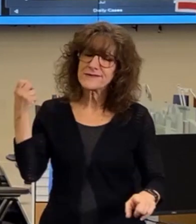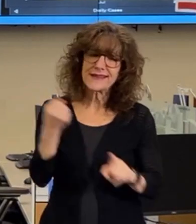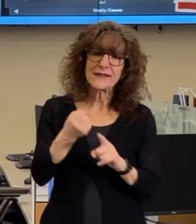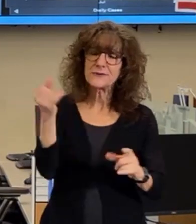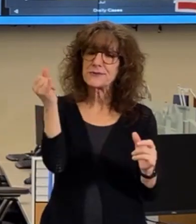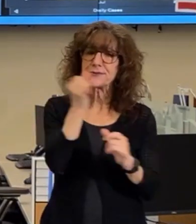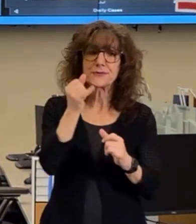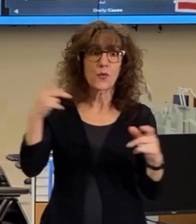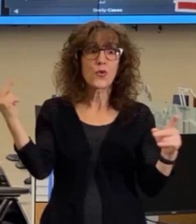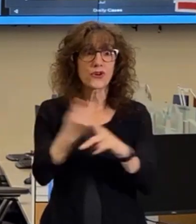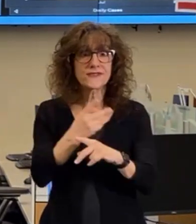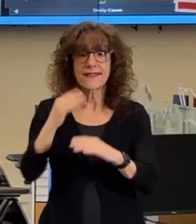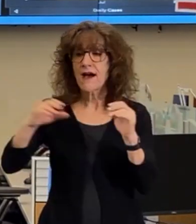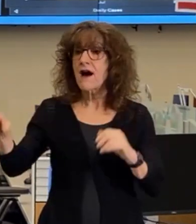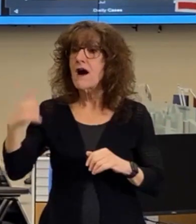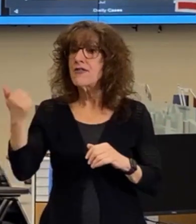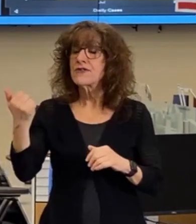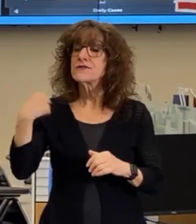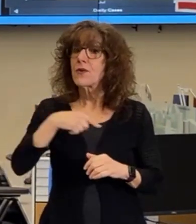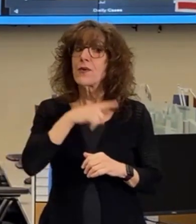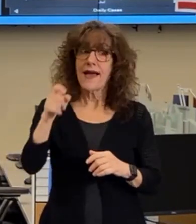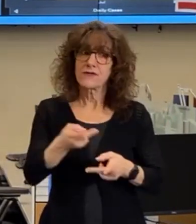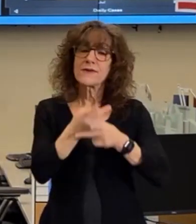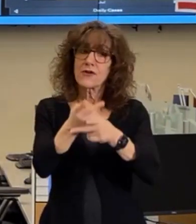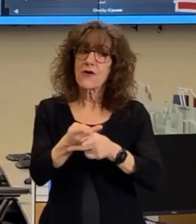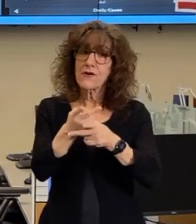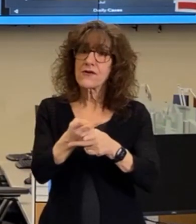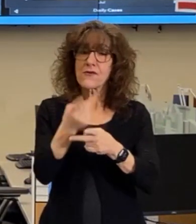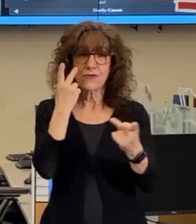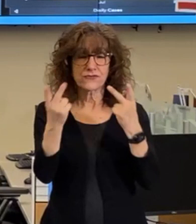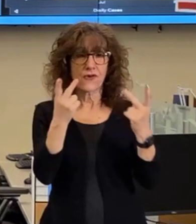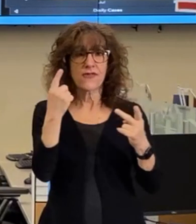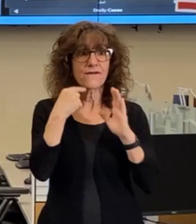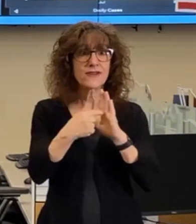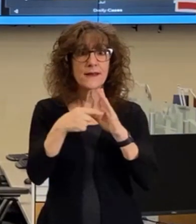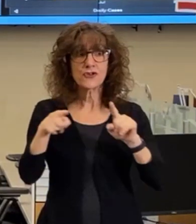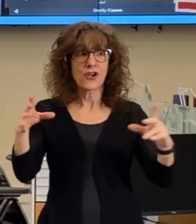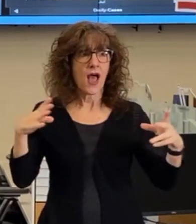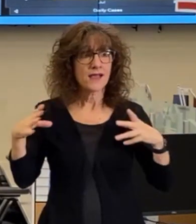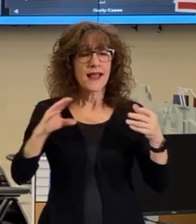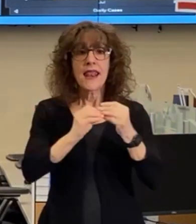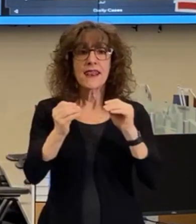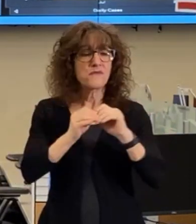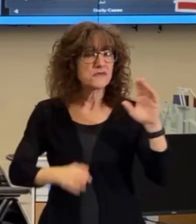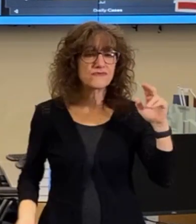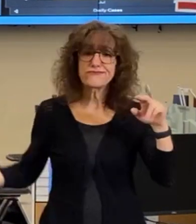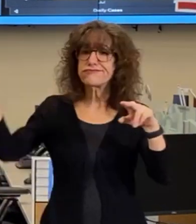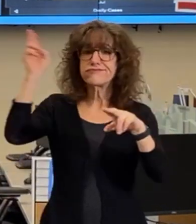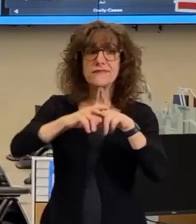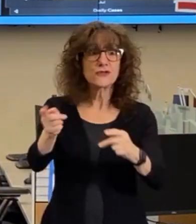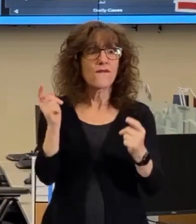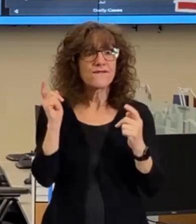in the region. We have to really be cautious. We saw that, for example, over the holidays, our numbers escalated so